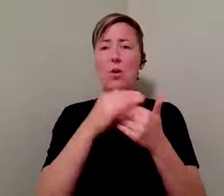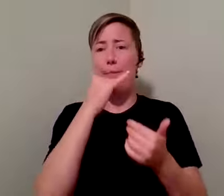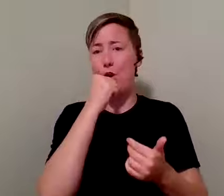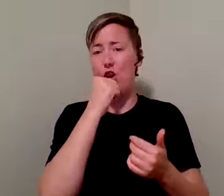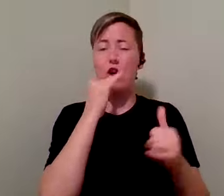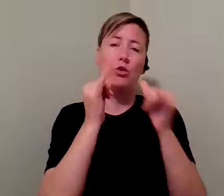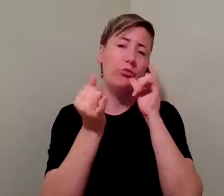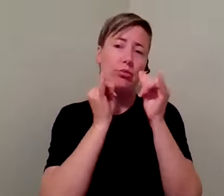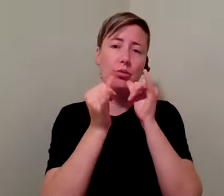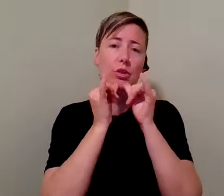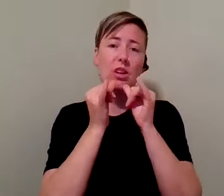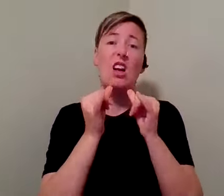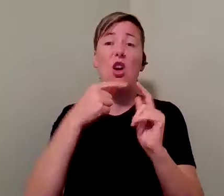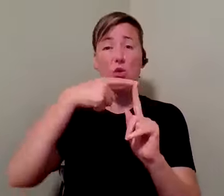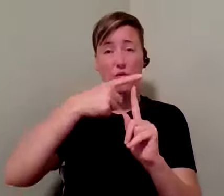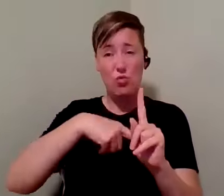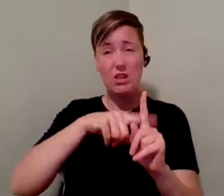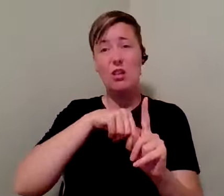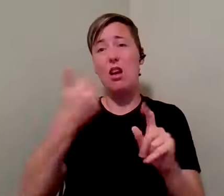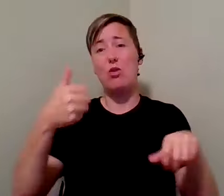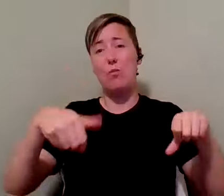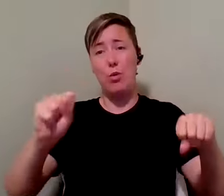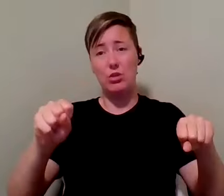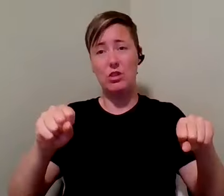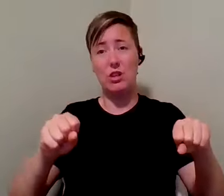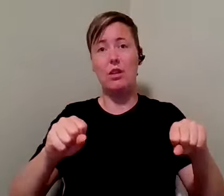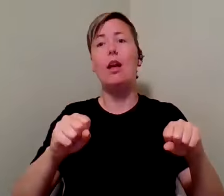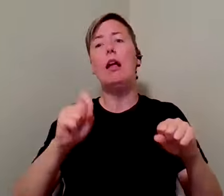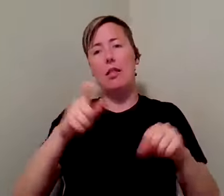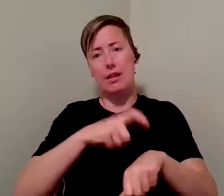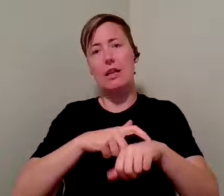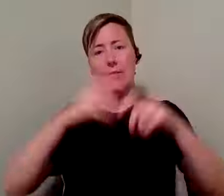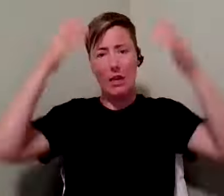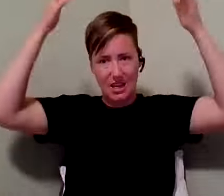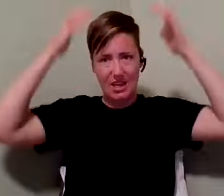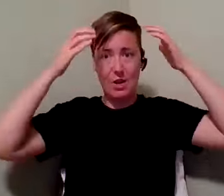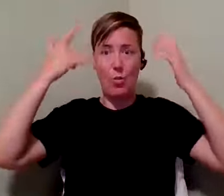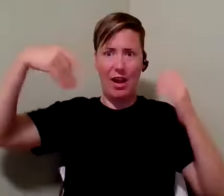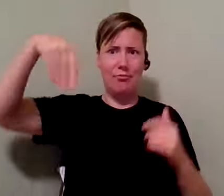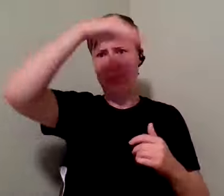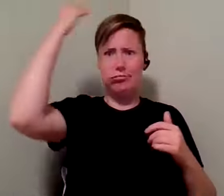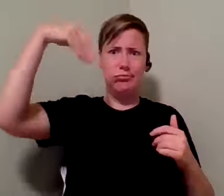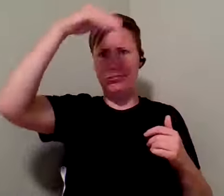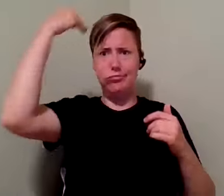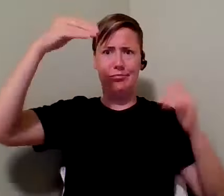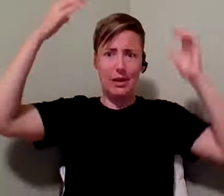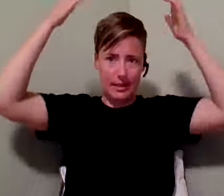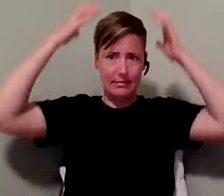and rented another motorcycle. Of course, I didn't need a helmet this time because I had this big bandage on my head. And I wrote back to the